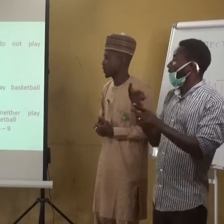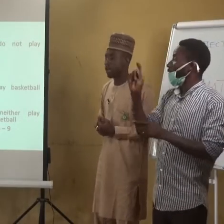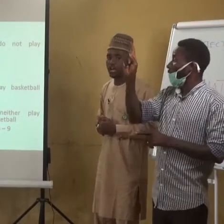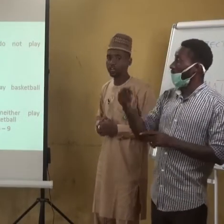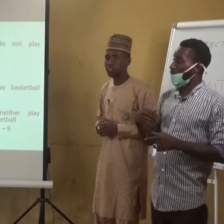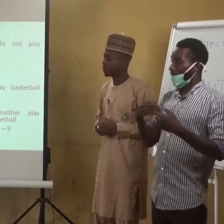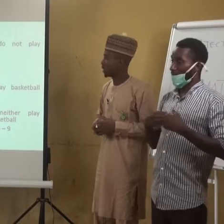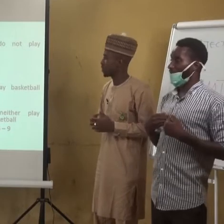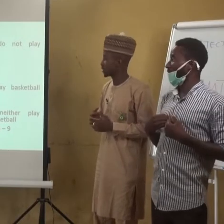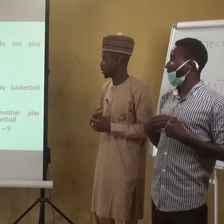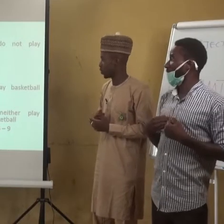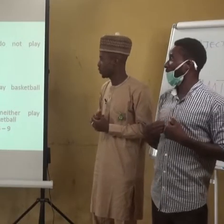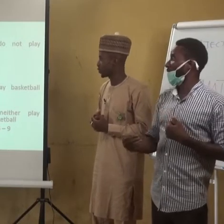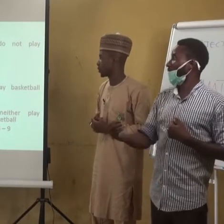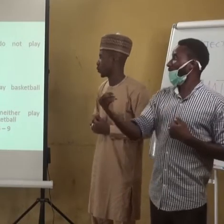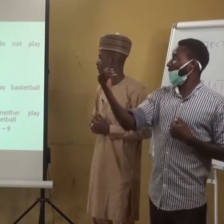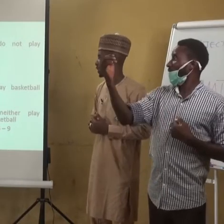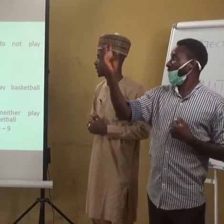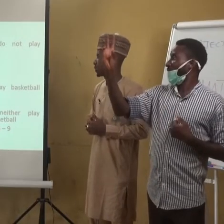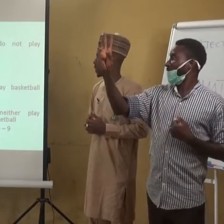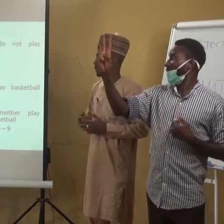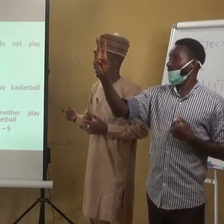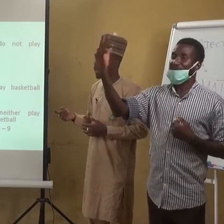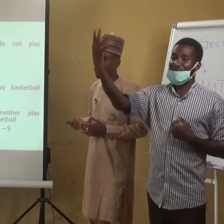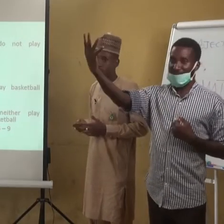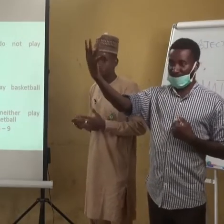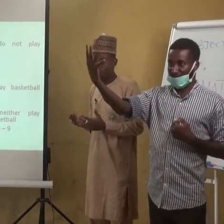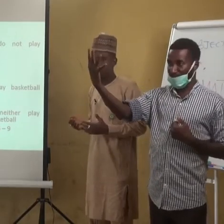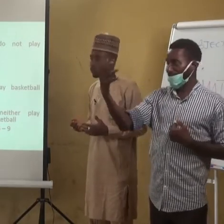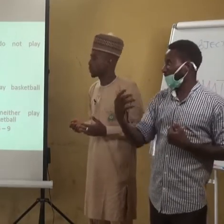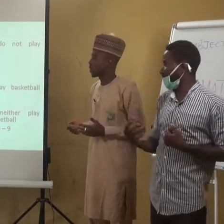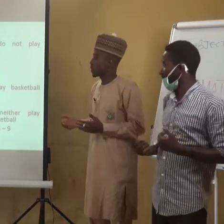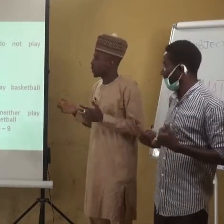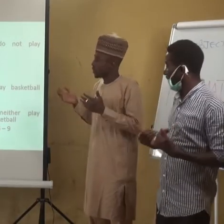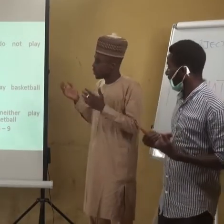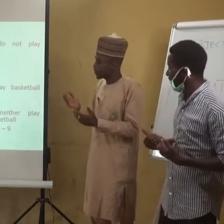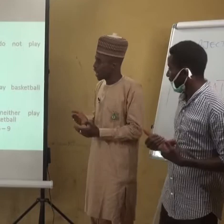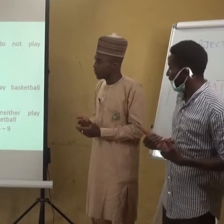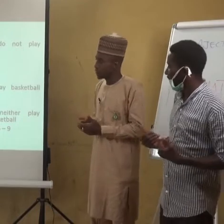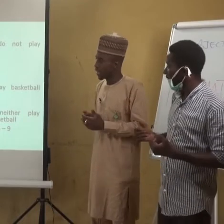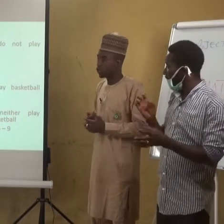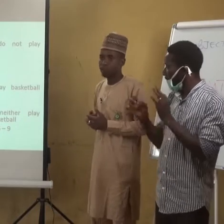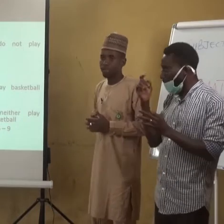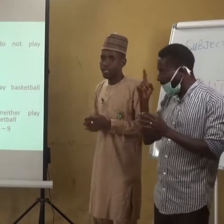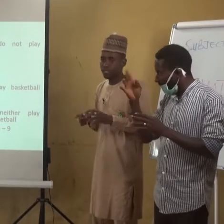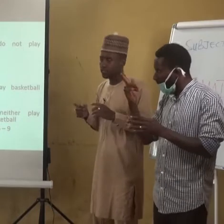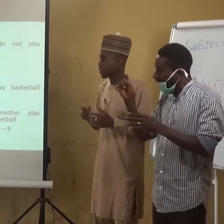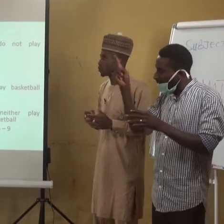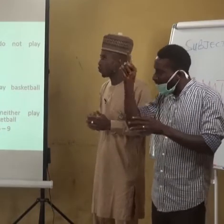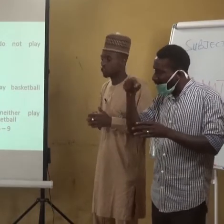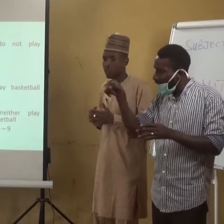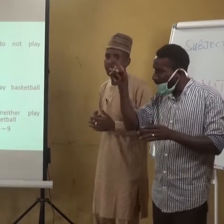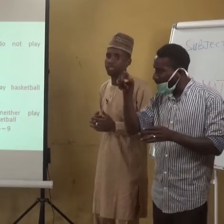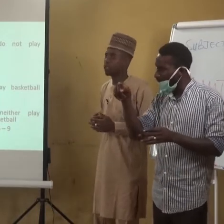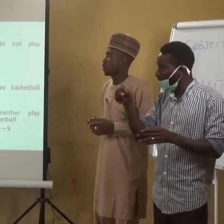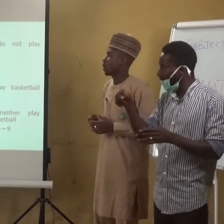65 are those that play basketball from the question. But likewise, if you observe the cycle of B, that is the cycle